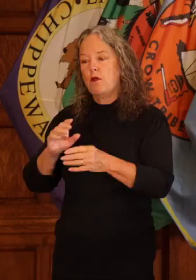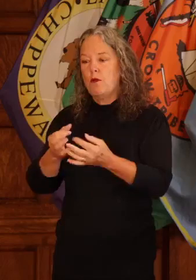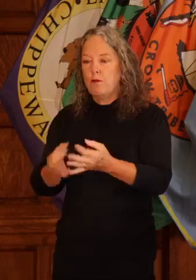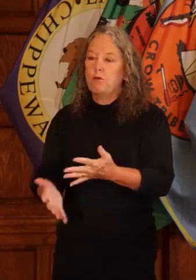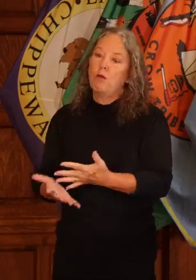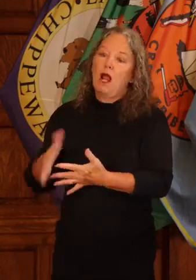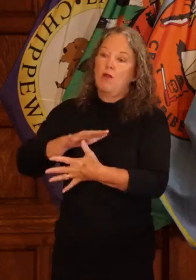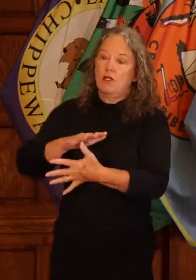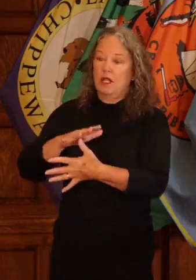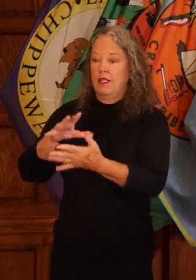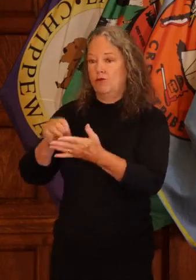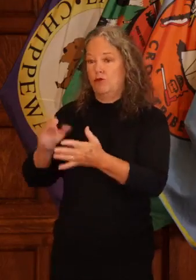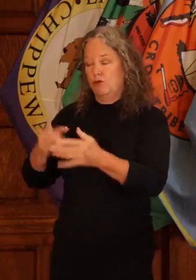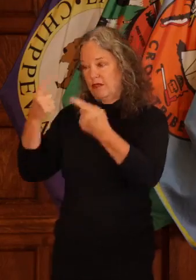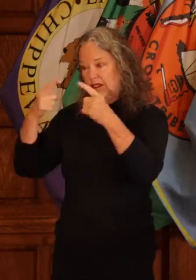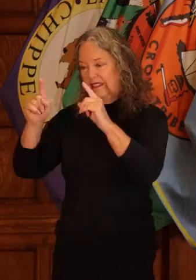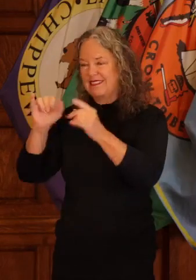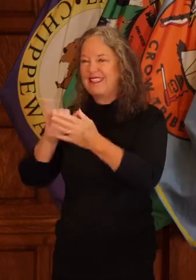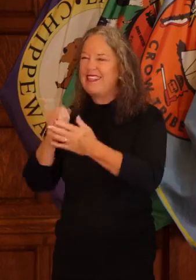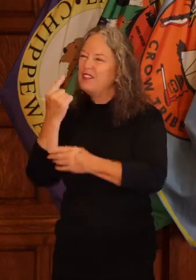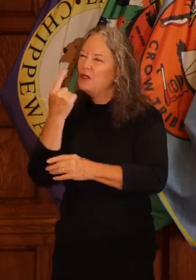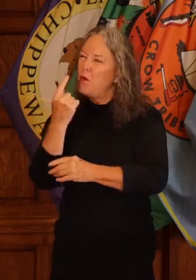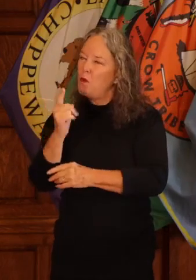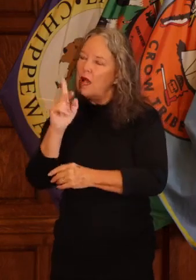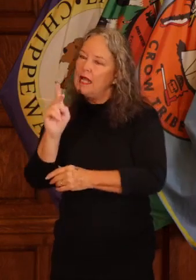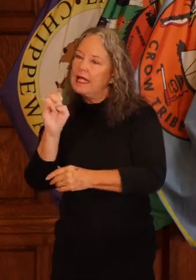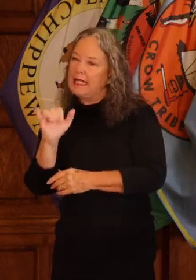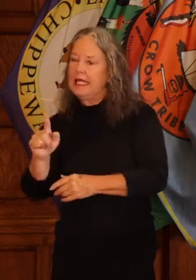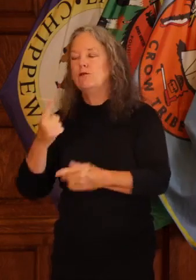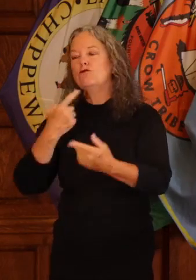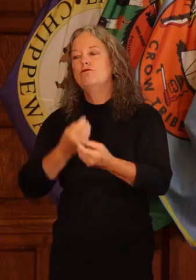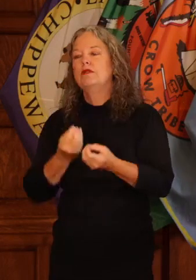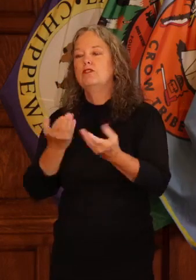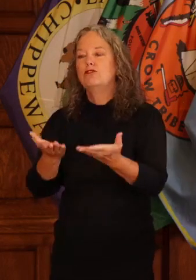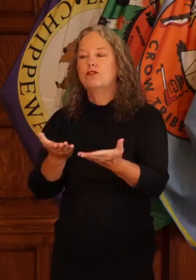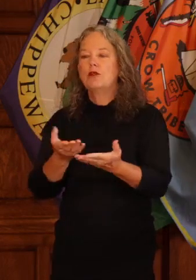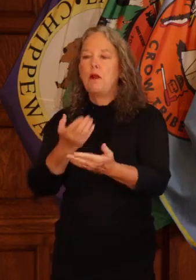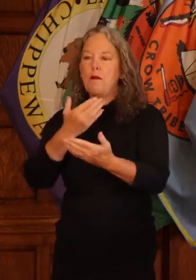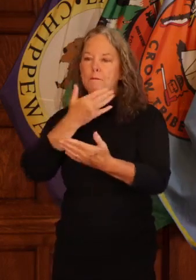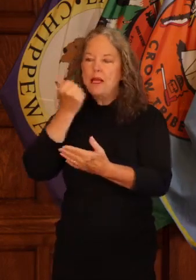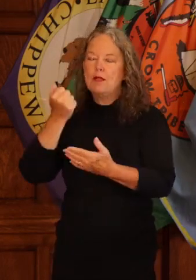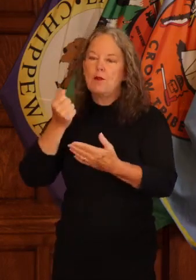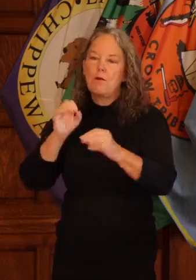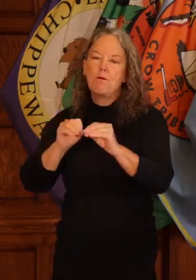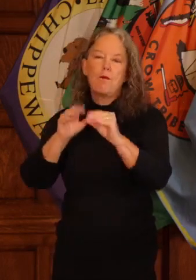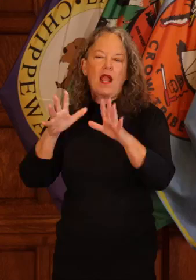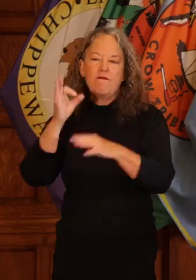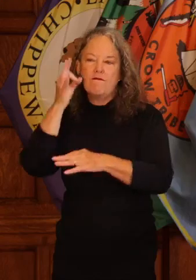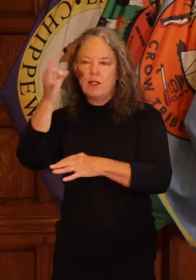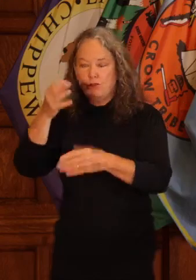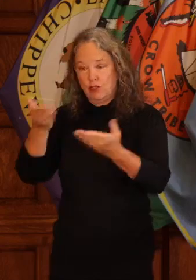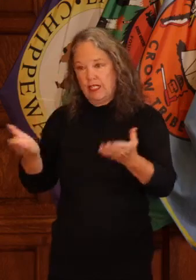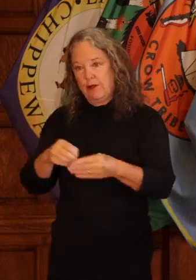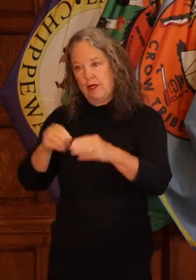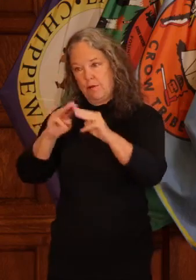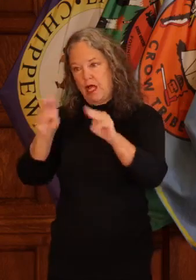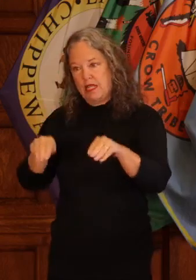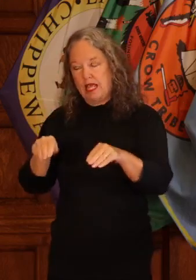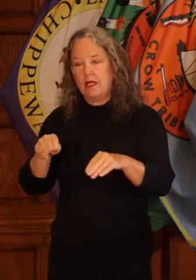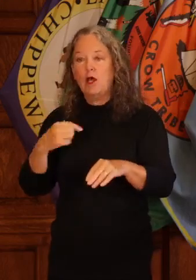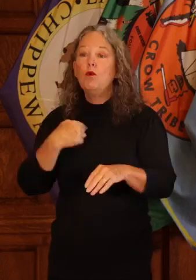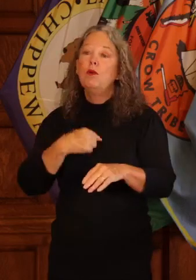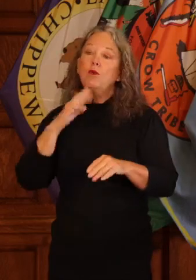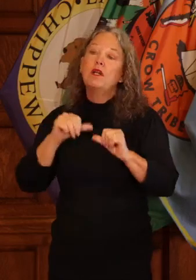is just one of the keys to developing a stronger, brighter future here in Montana. We'll continue